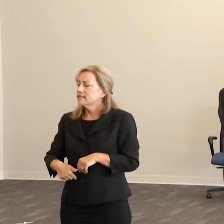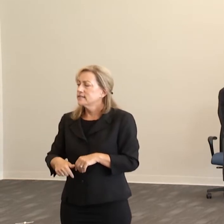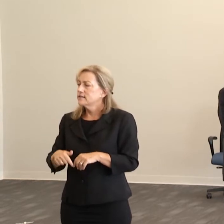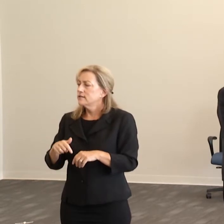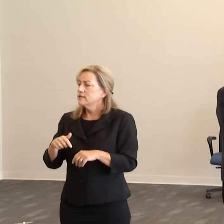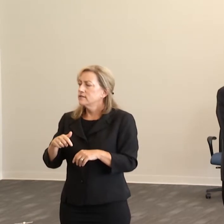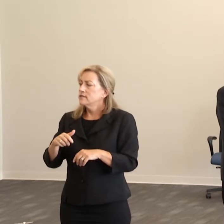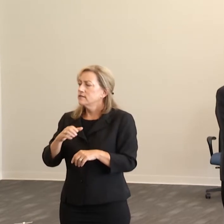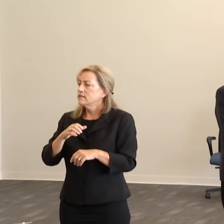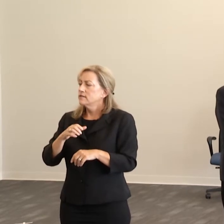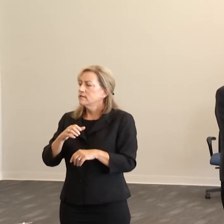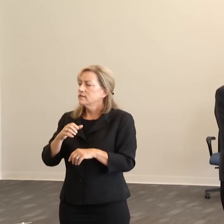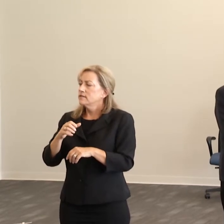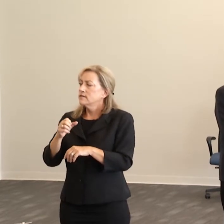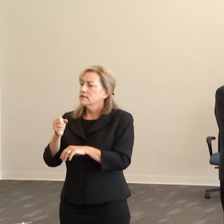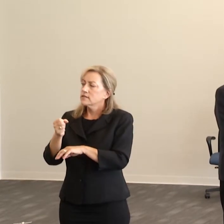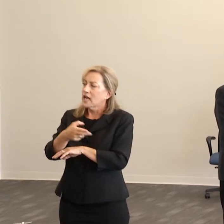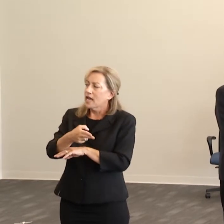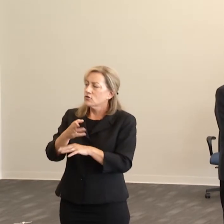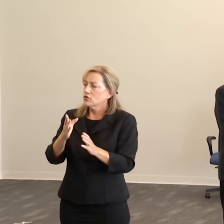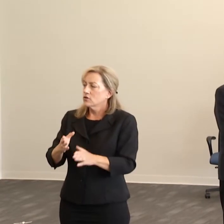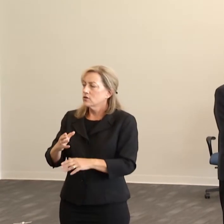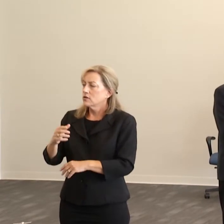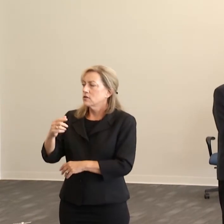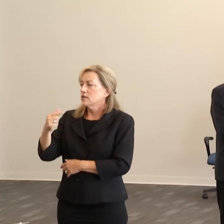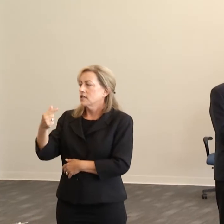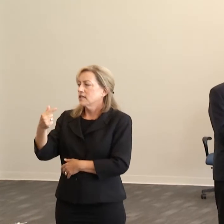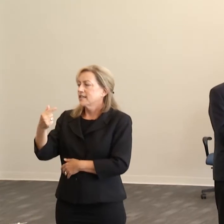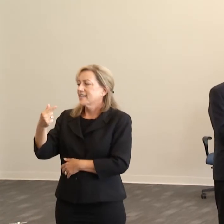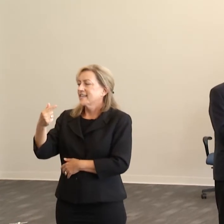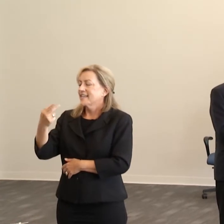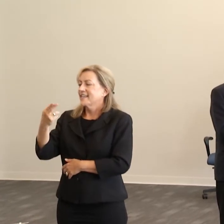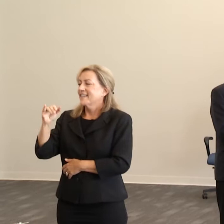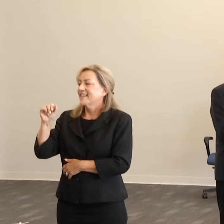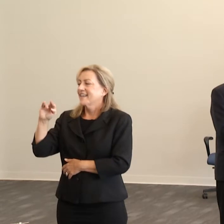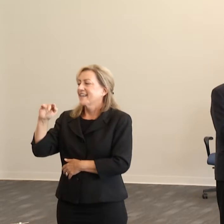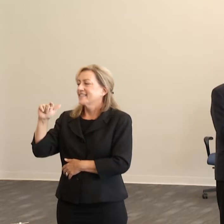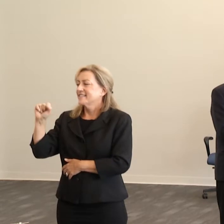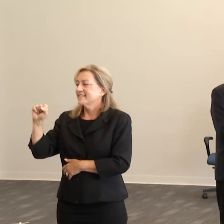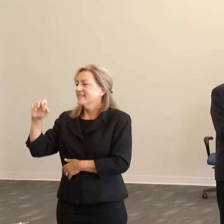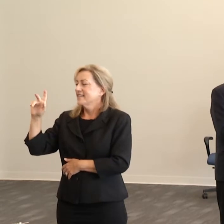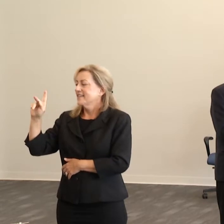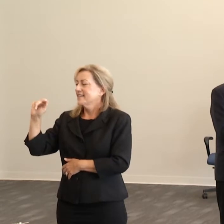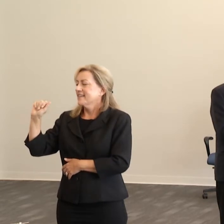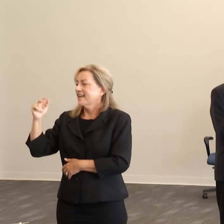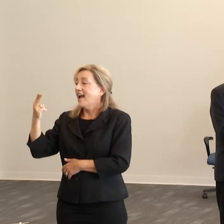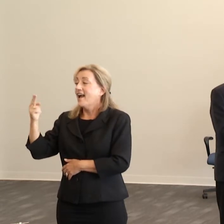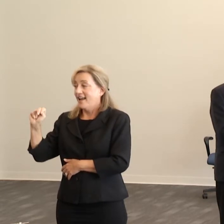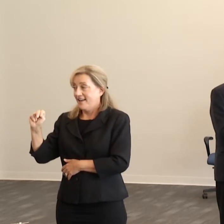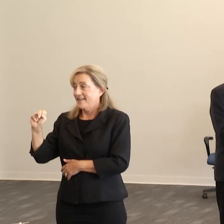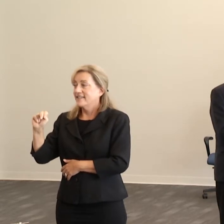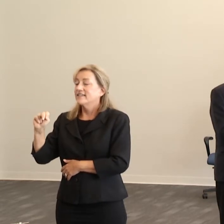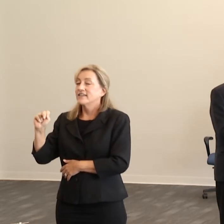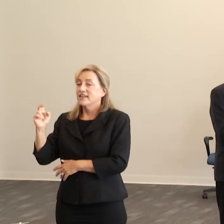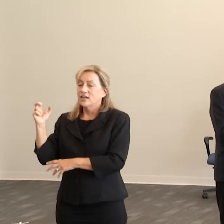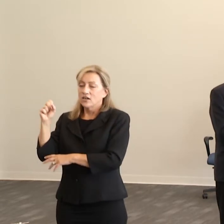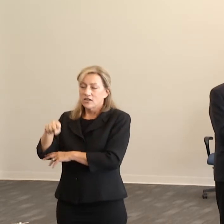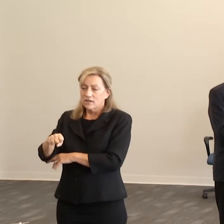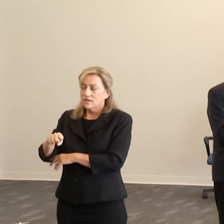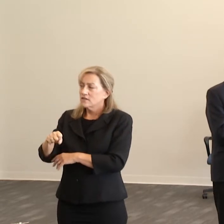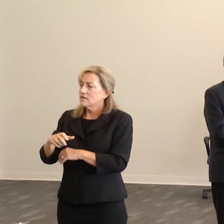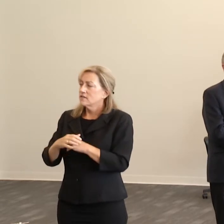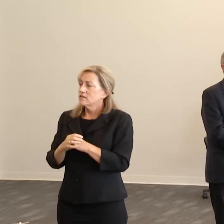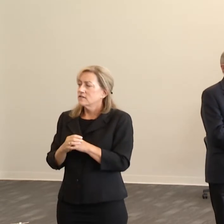conqueror, Genghis Khan, actually invented the concept of a postal